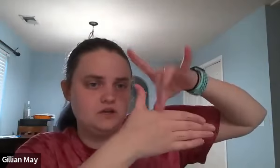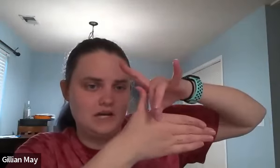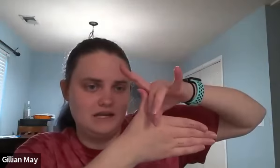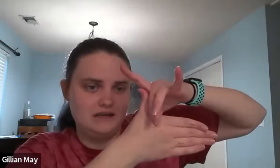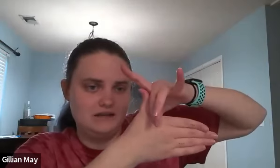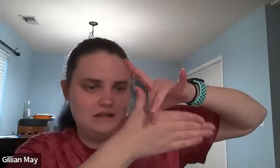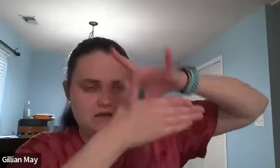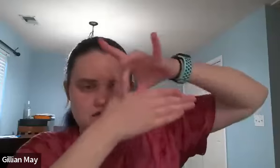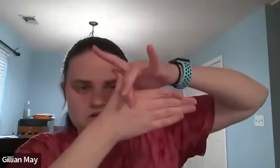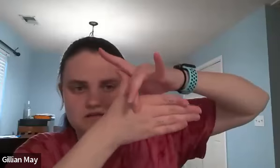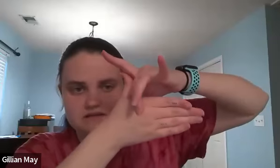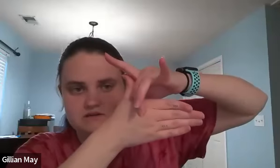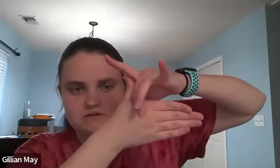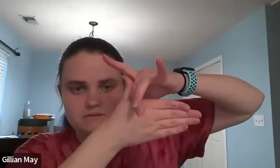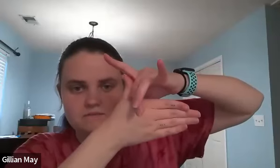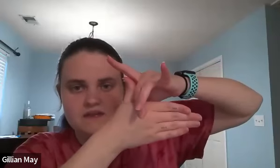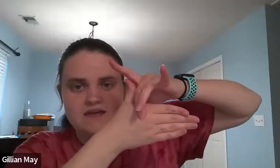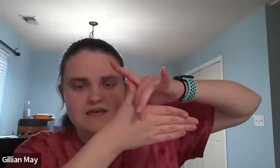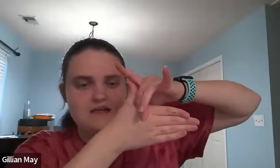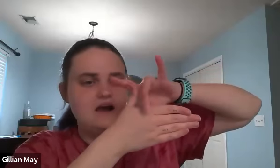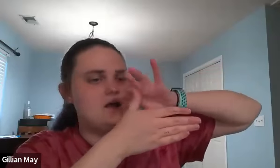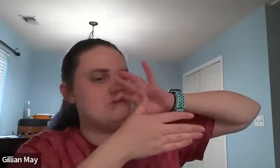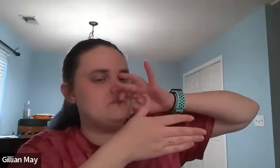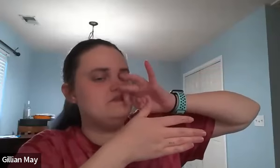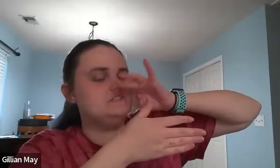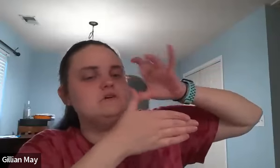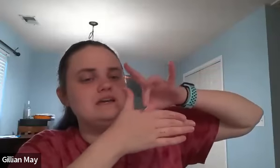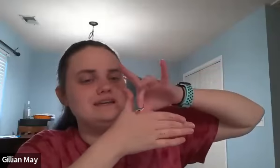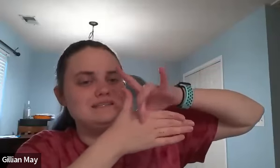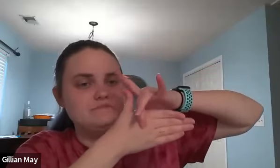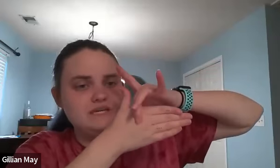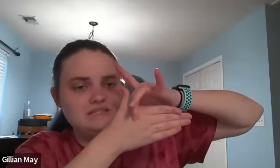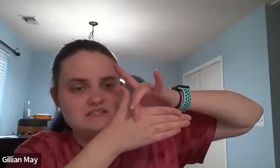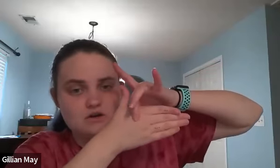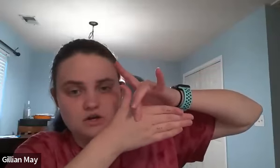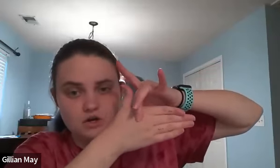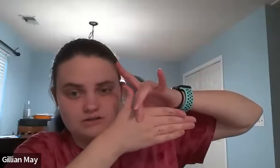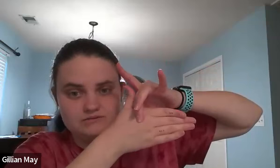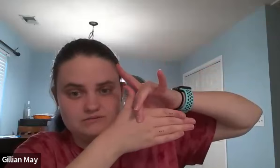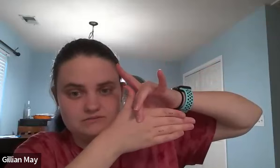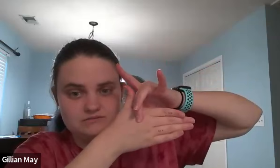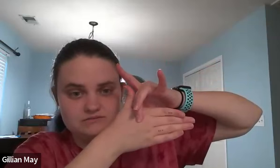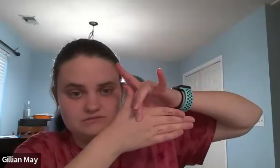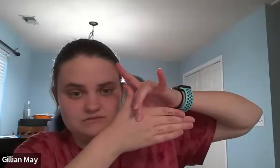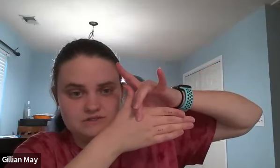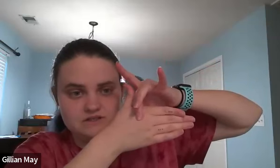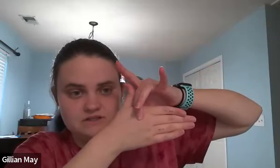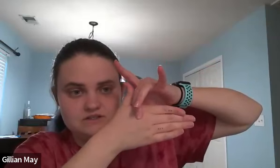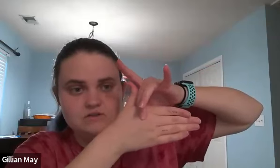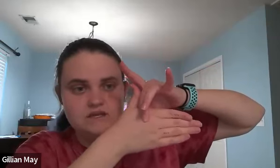going to collect it on there. The visual is meats on a hook. So like you